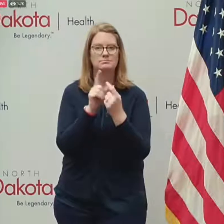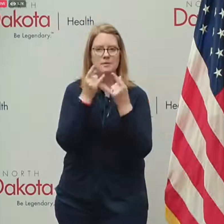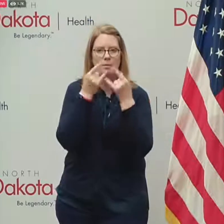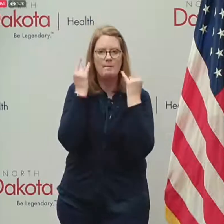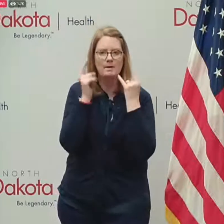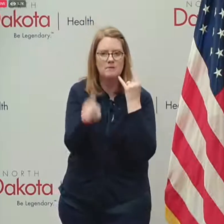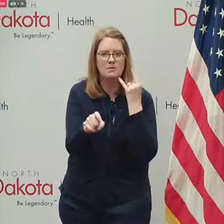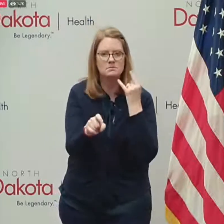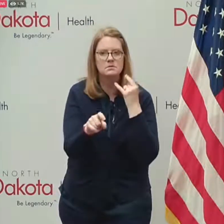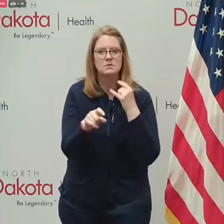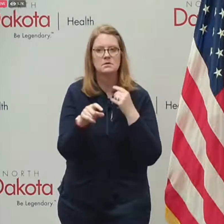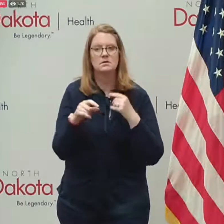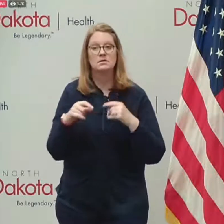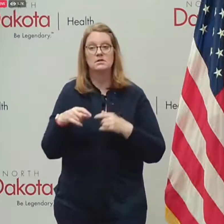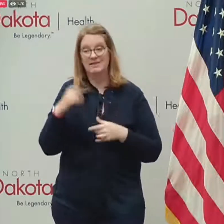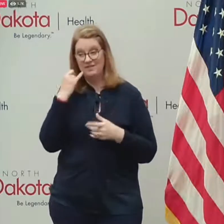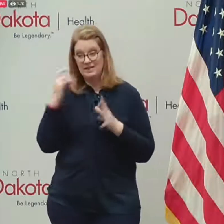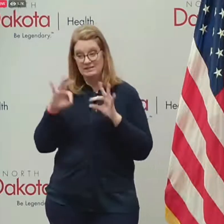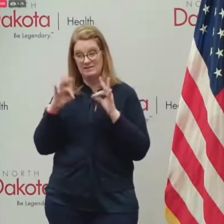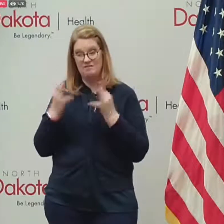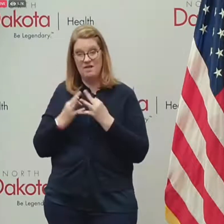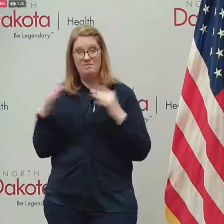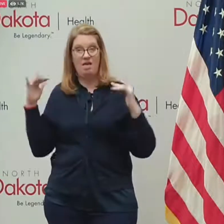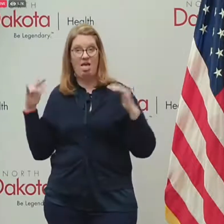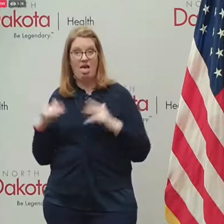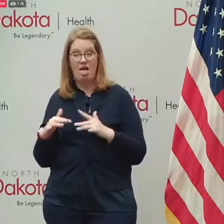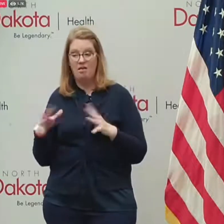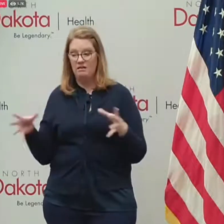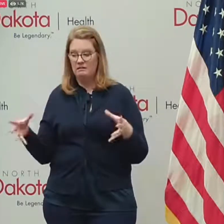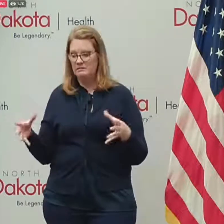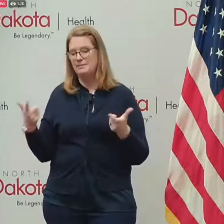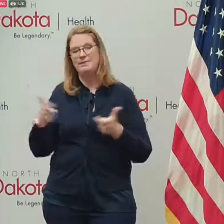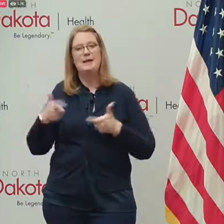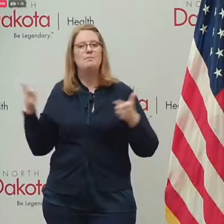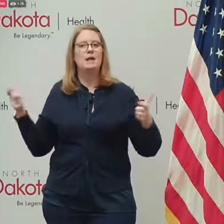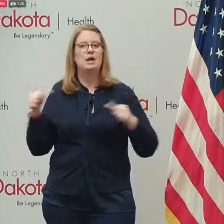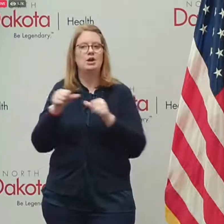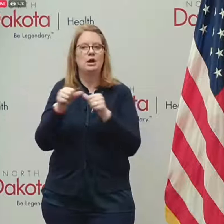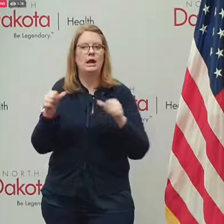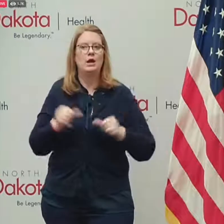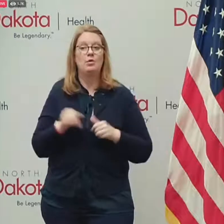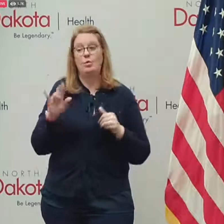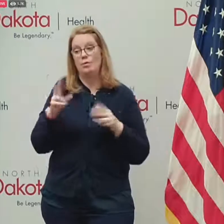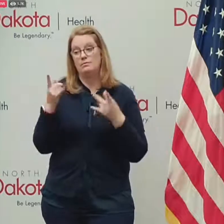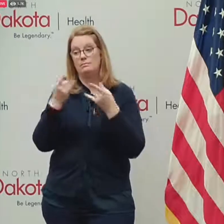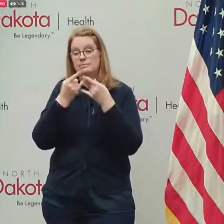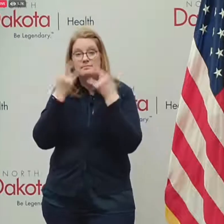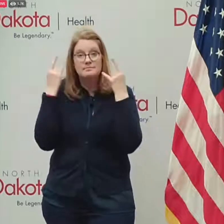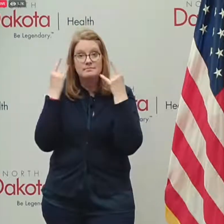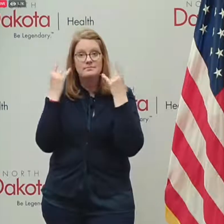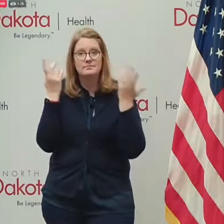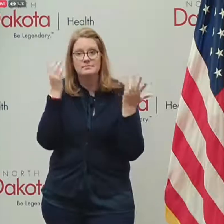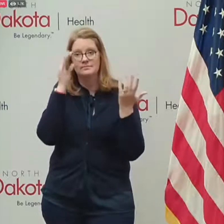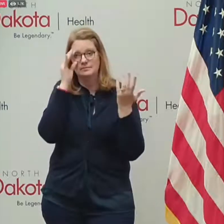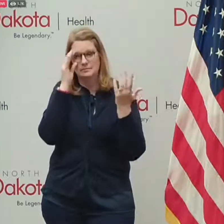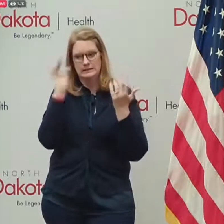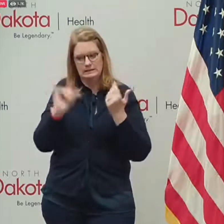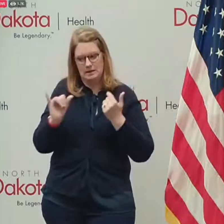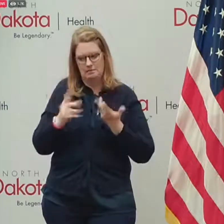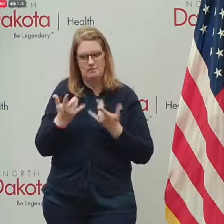larger family gathering, again, figure out a way to do it in a larger space, or take the same rules. Same rules